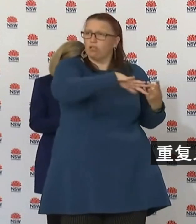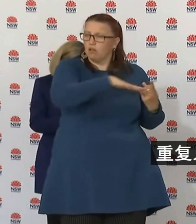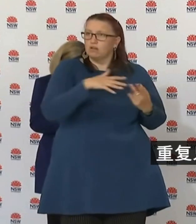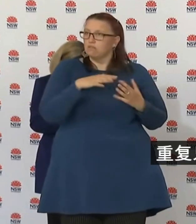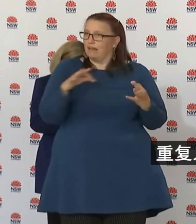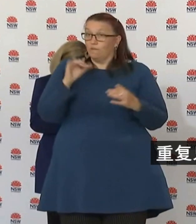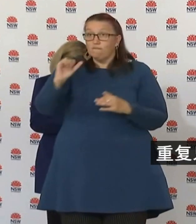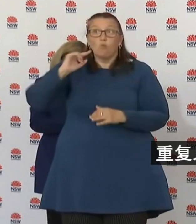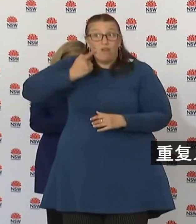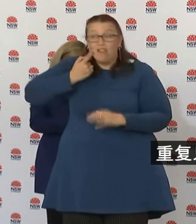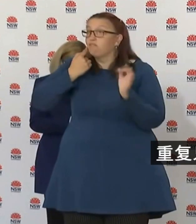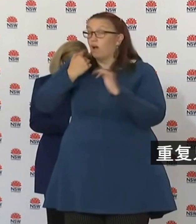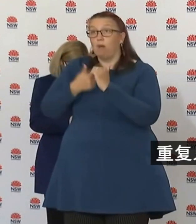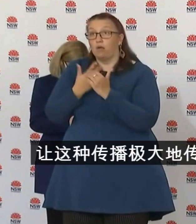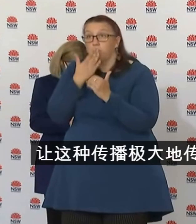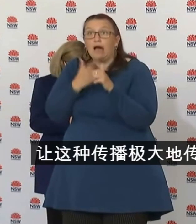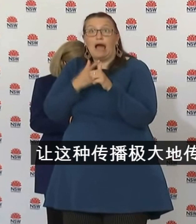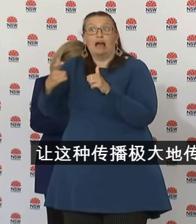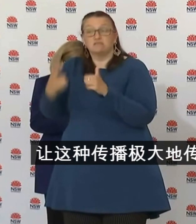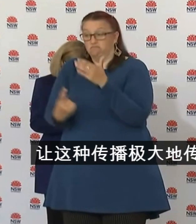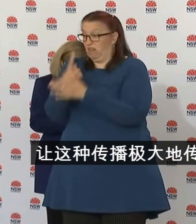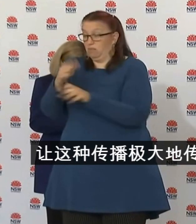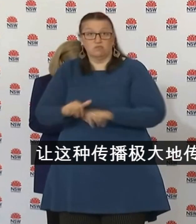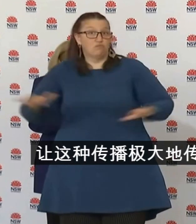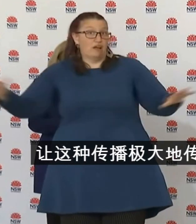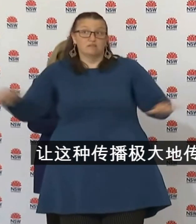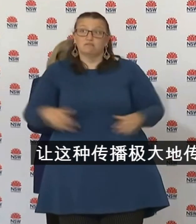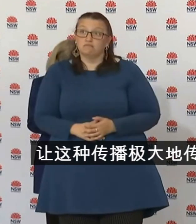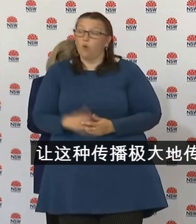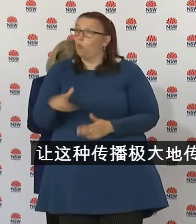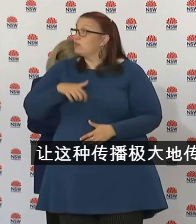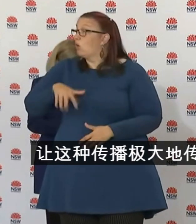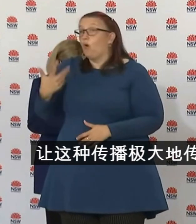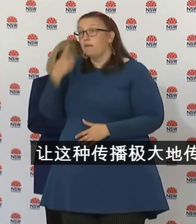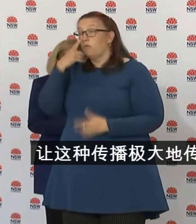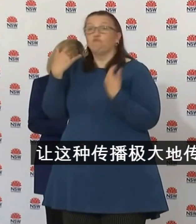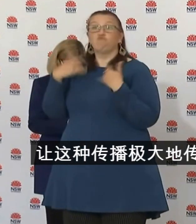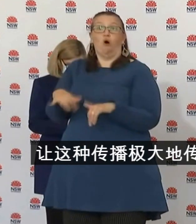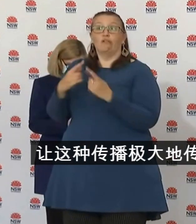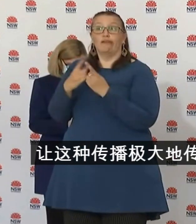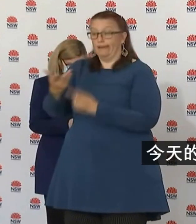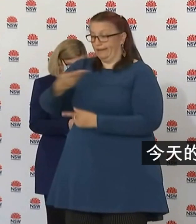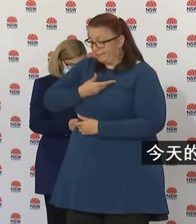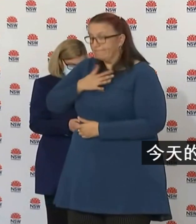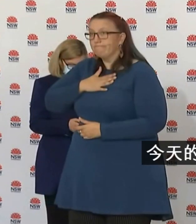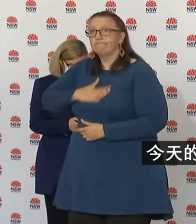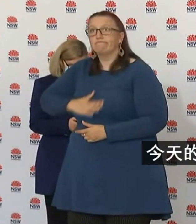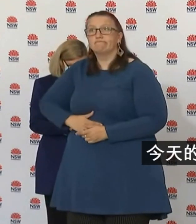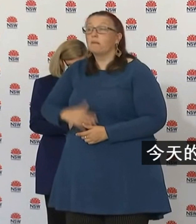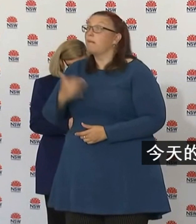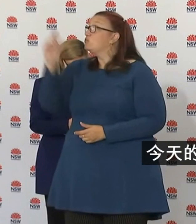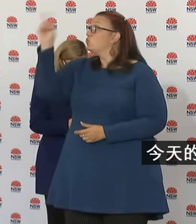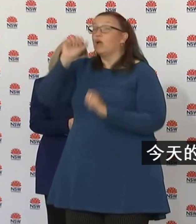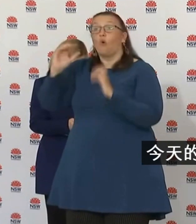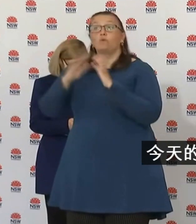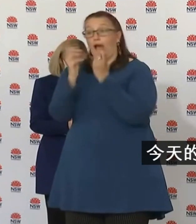takes 1 or 2 people doing the wrong thing to have this spread enormously. And so whilst your community may not have any cases today, you